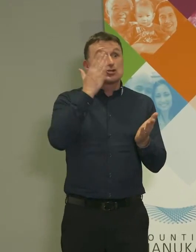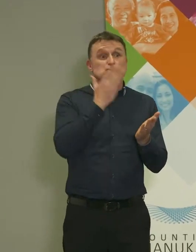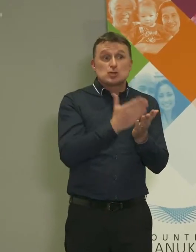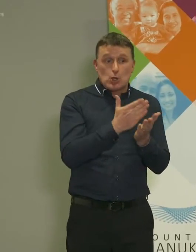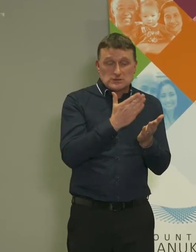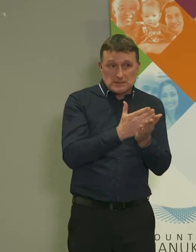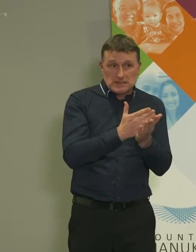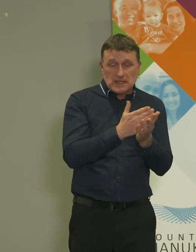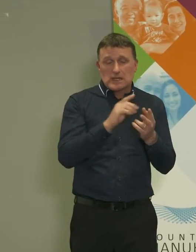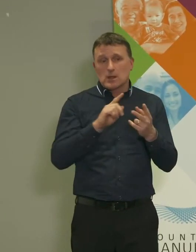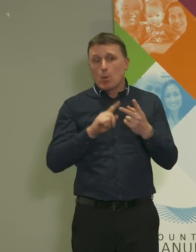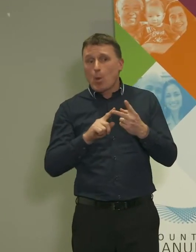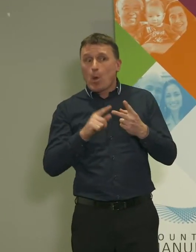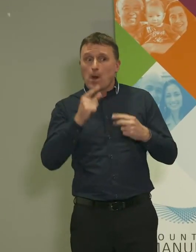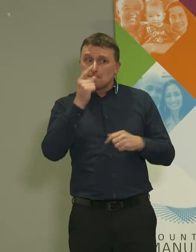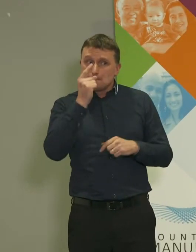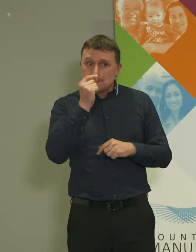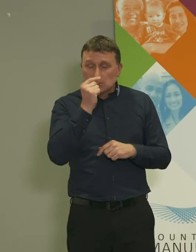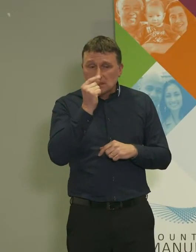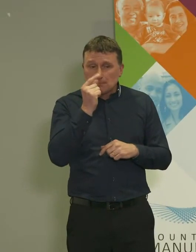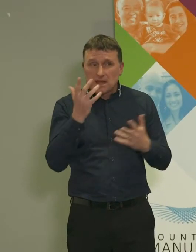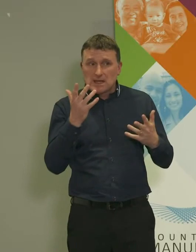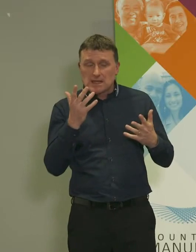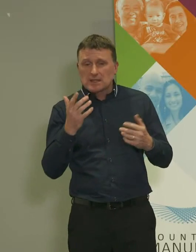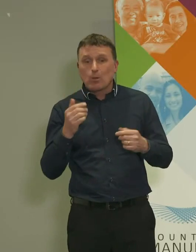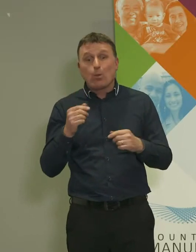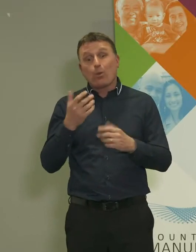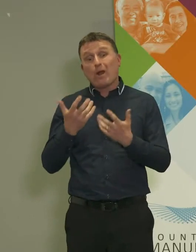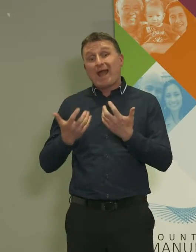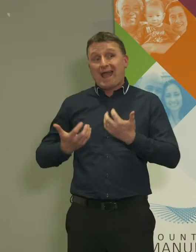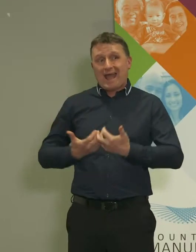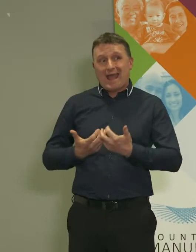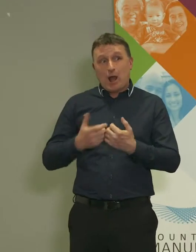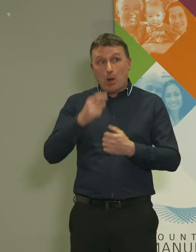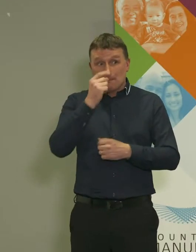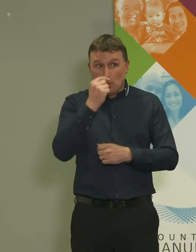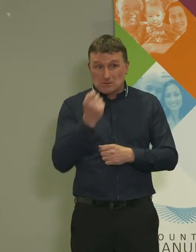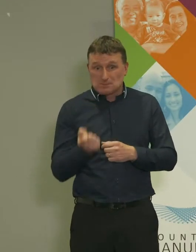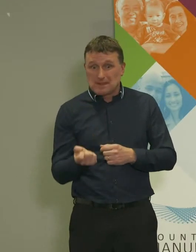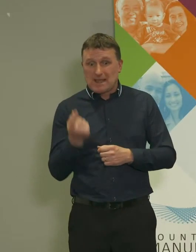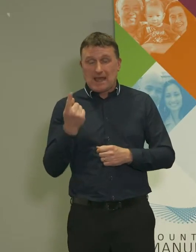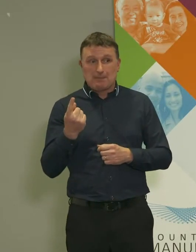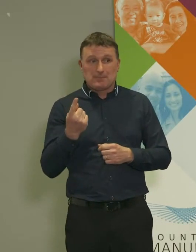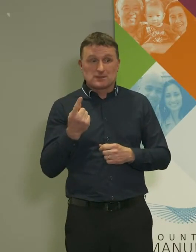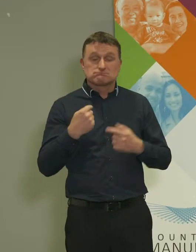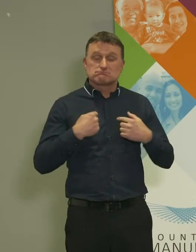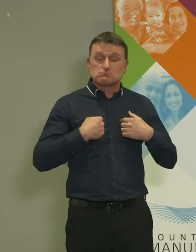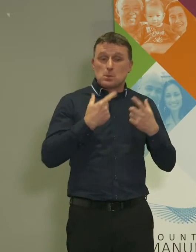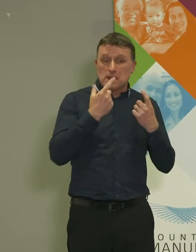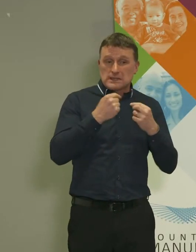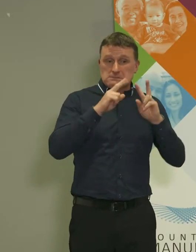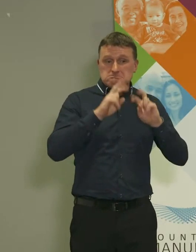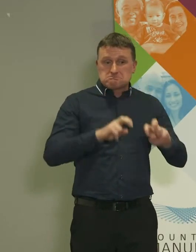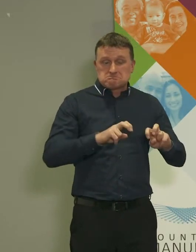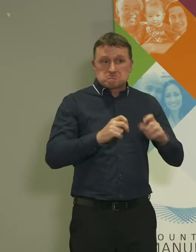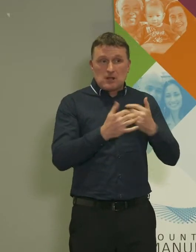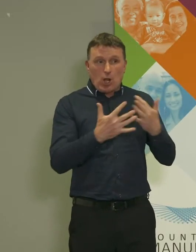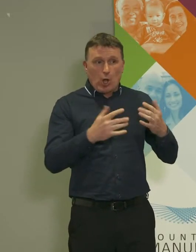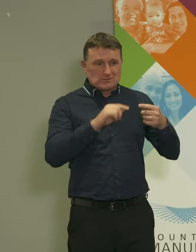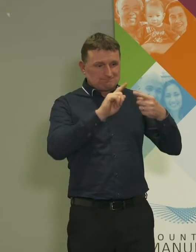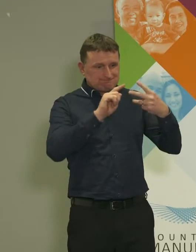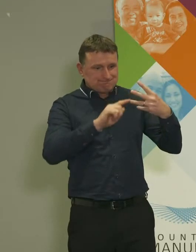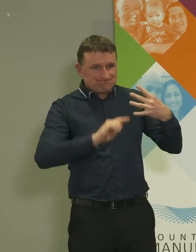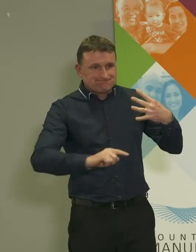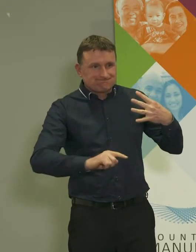likelihood, and there are a number of factors that we can consider that give us doubt or